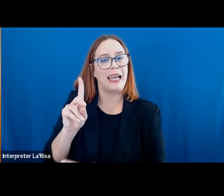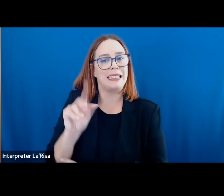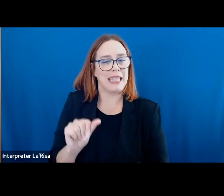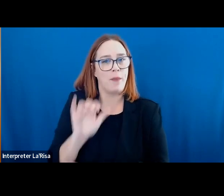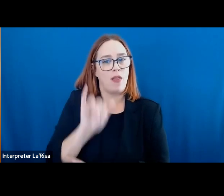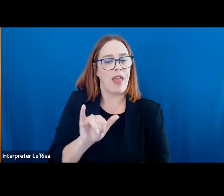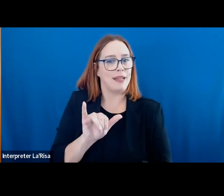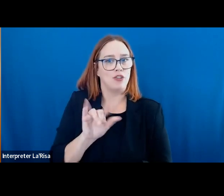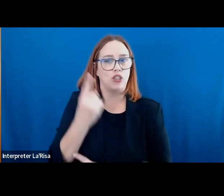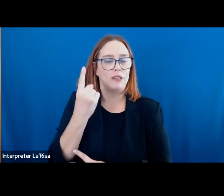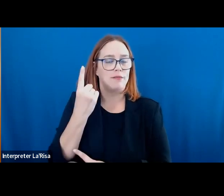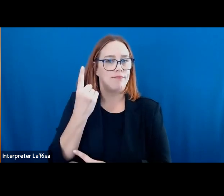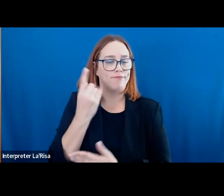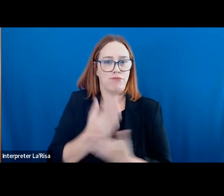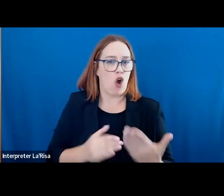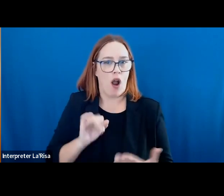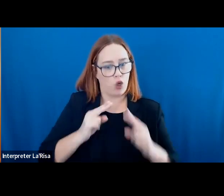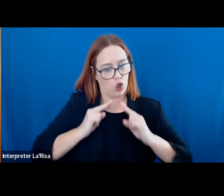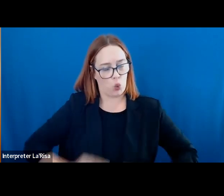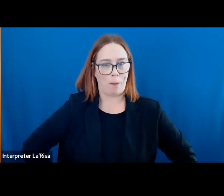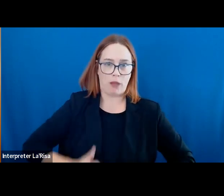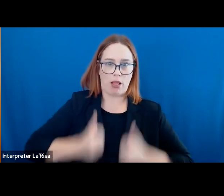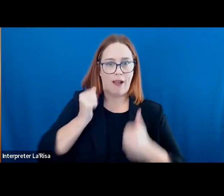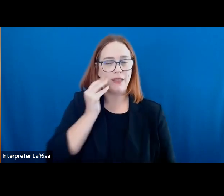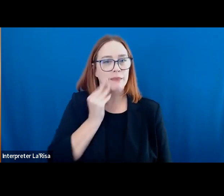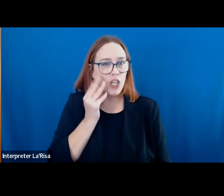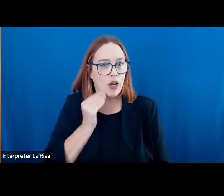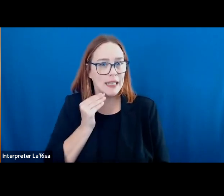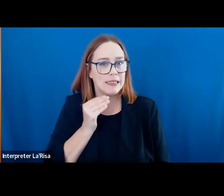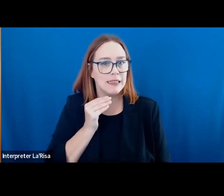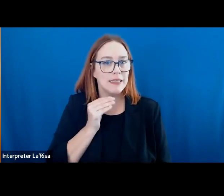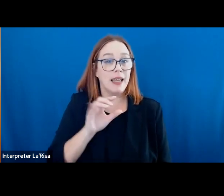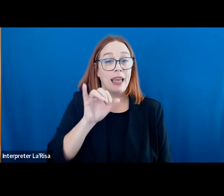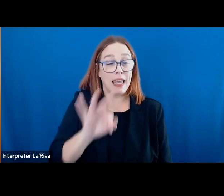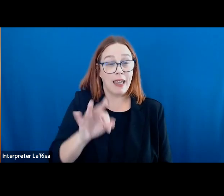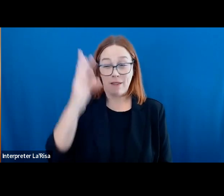And bringing that into the talk of diversity, equity, inclusion,